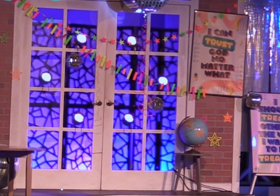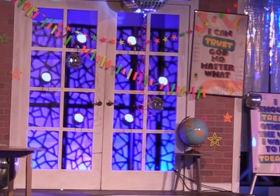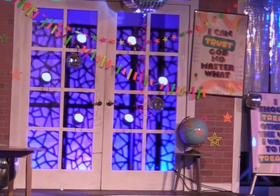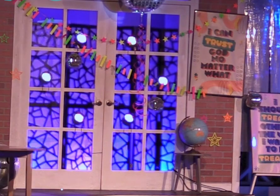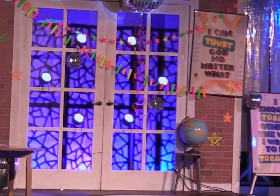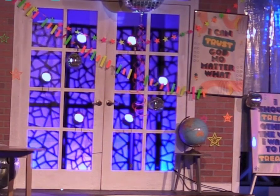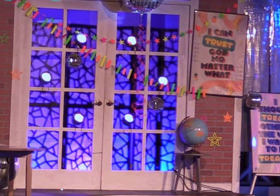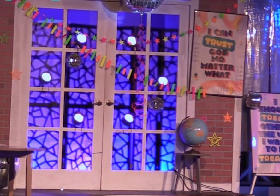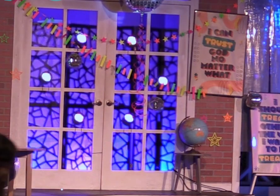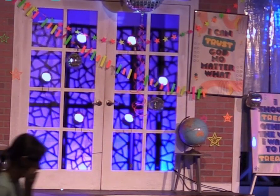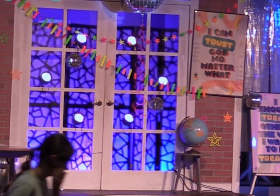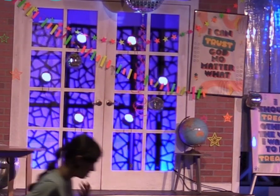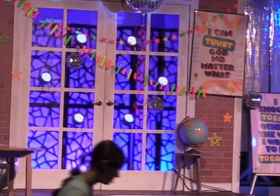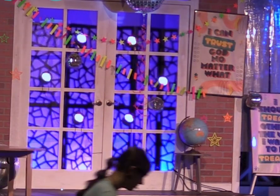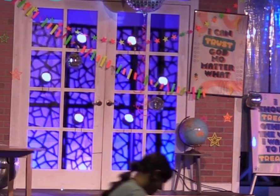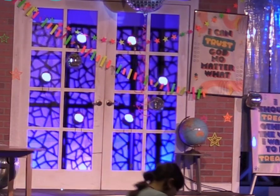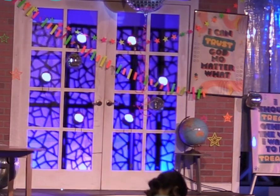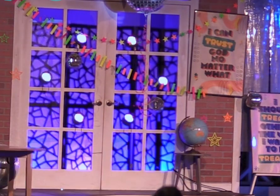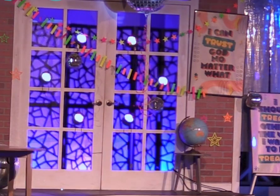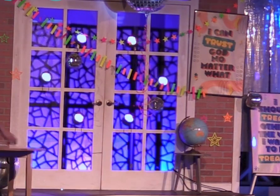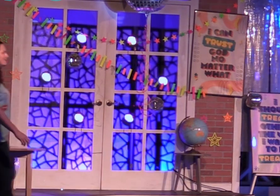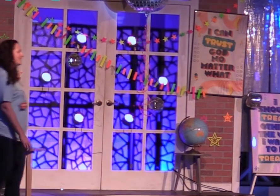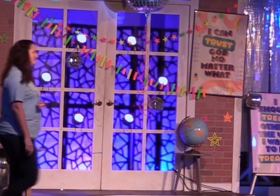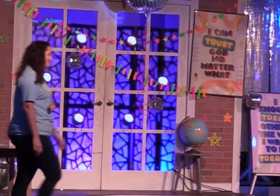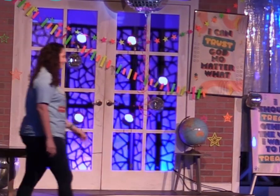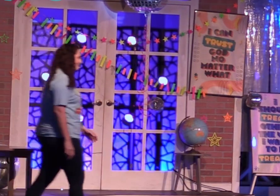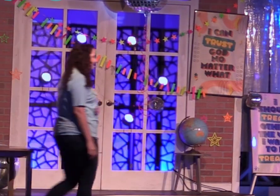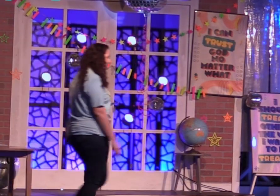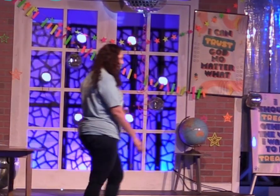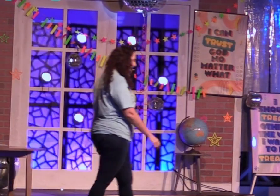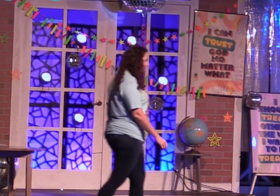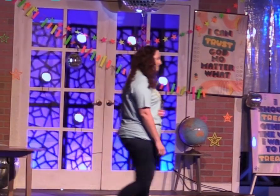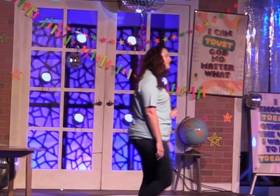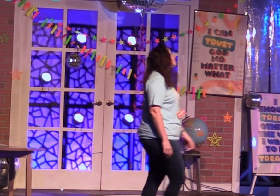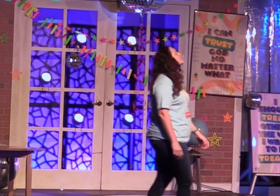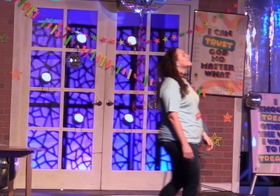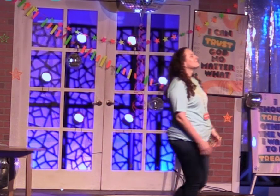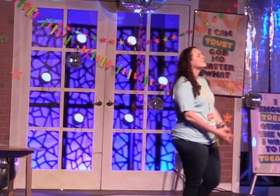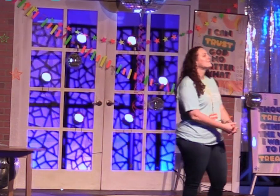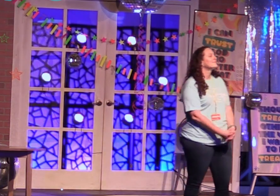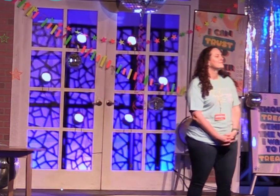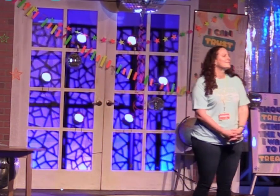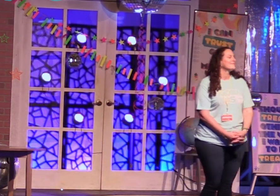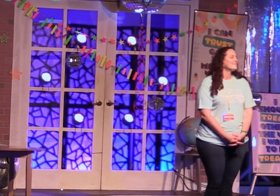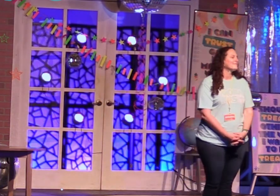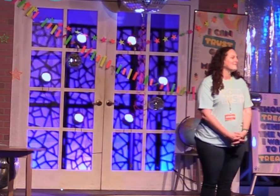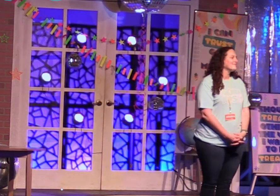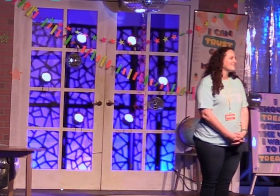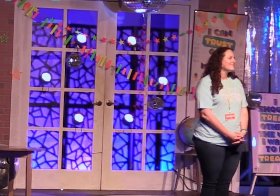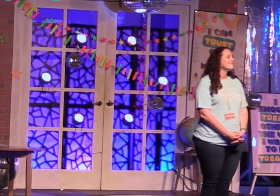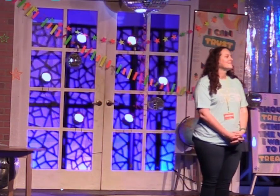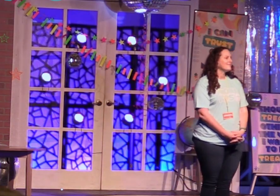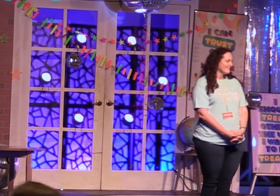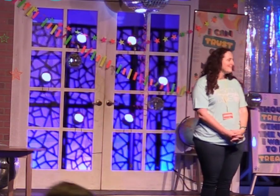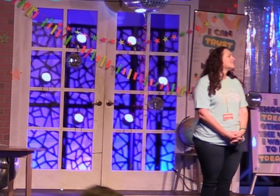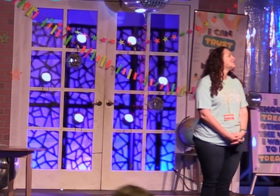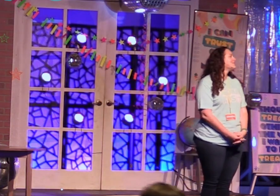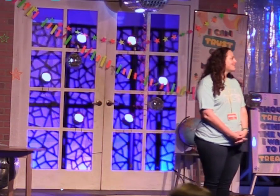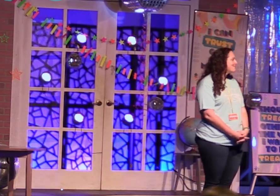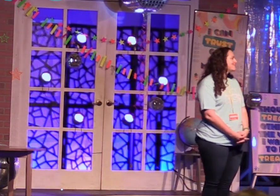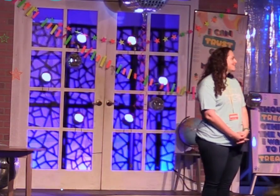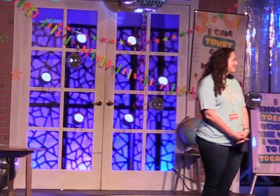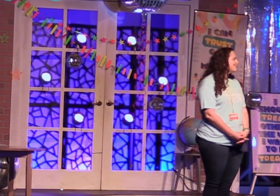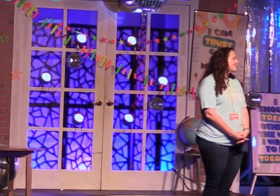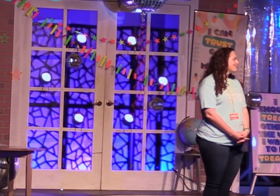gives us. Joy is choosing to celebrate what God is doing. And we are looking at a small book towards the end of the